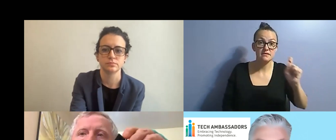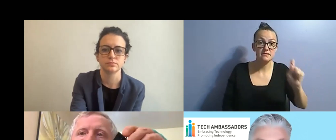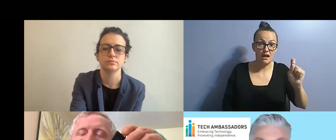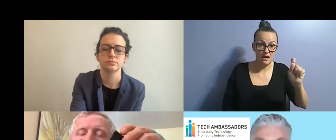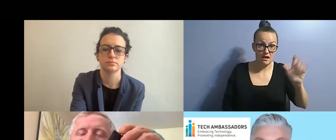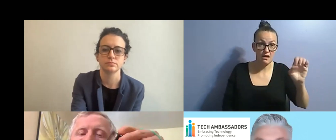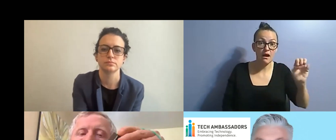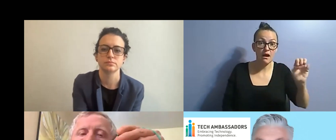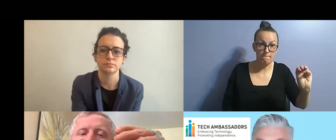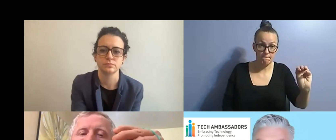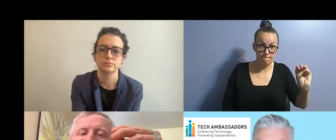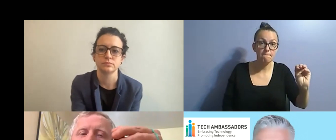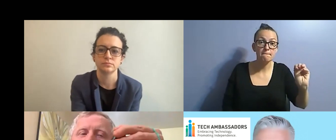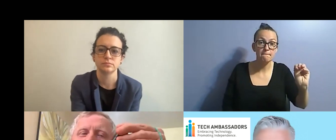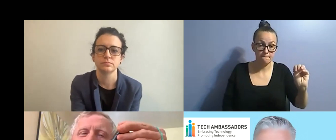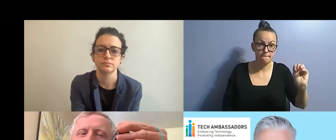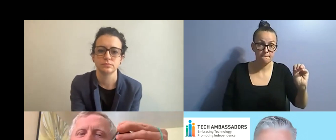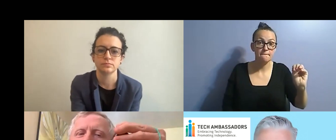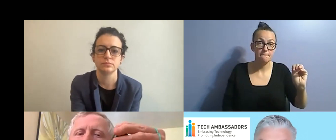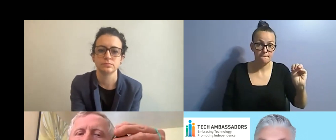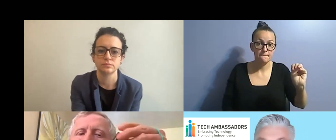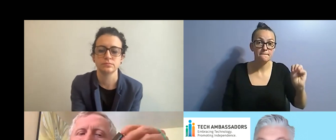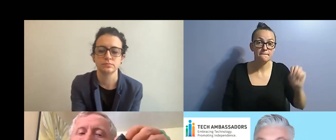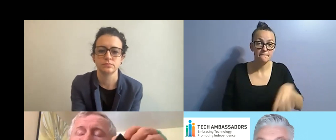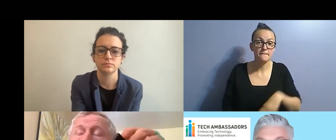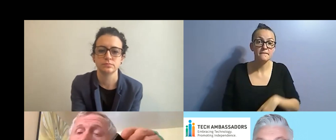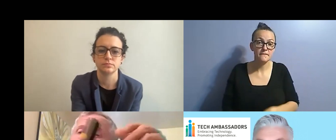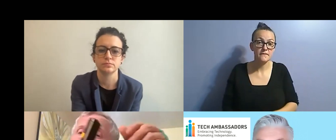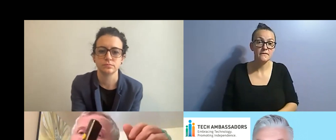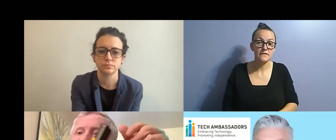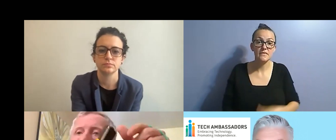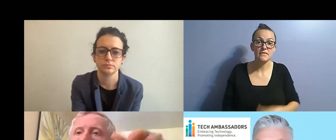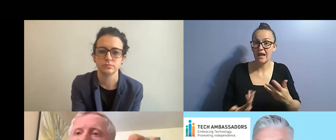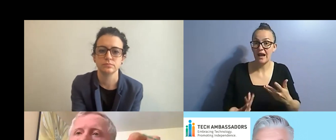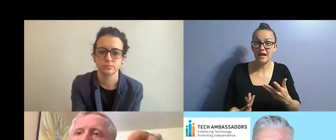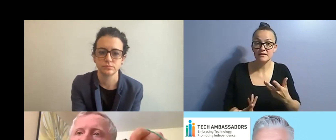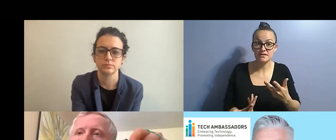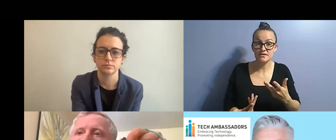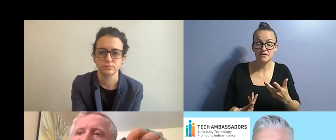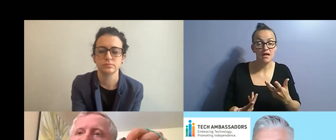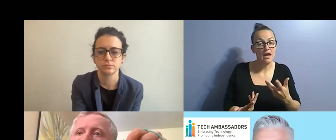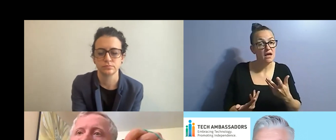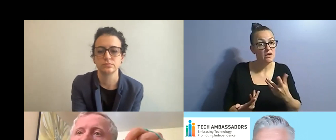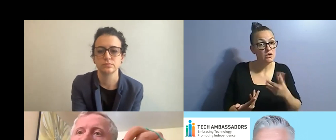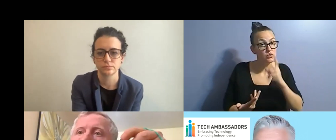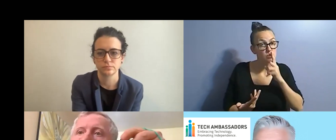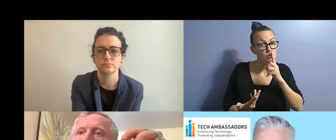MacDaid.com. And so, I mean, it's worth the money. It's worth